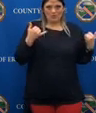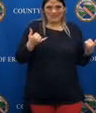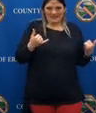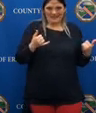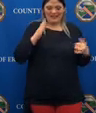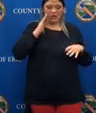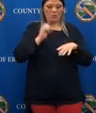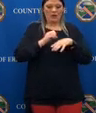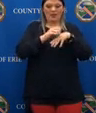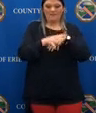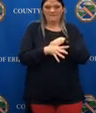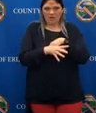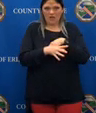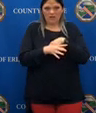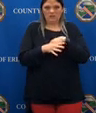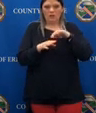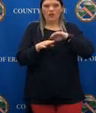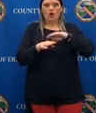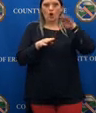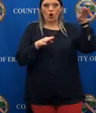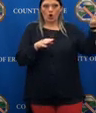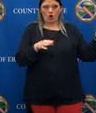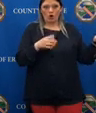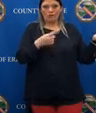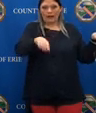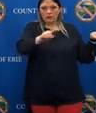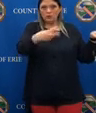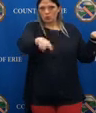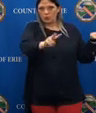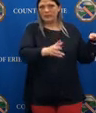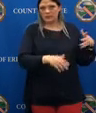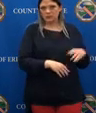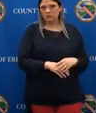to affect where we are in the curve in a week or two.